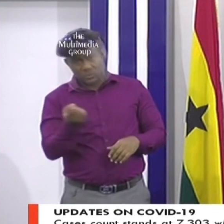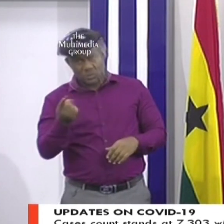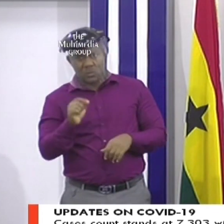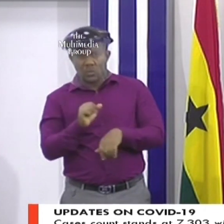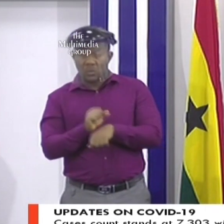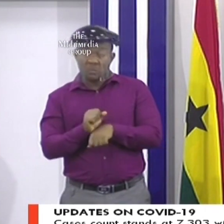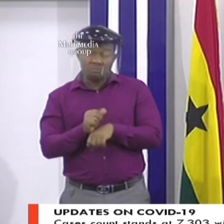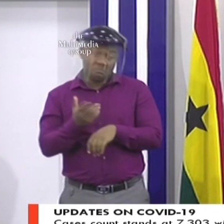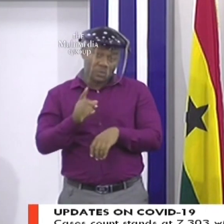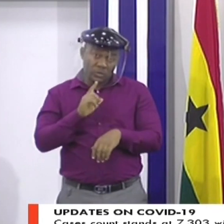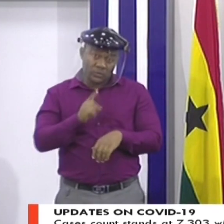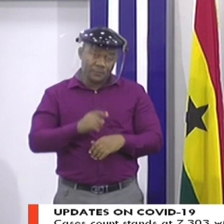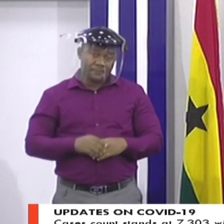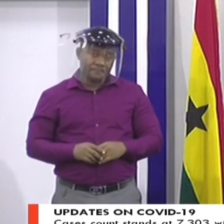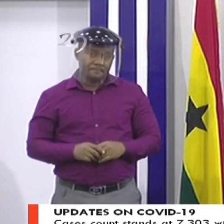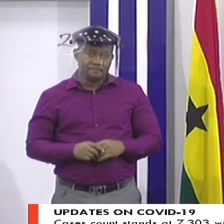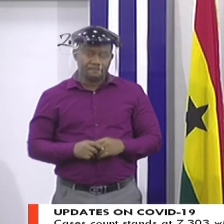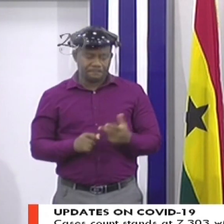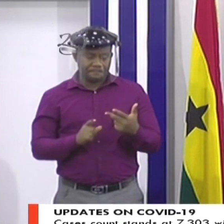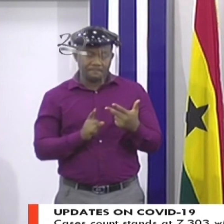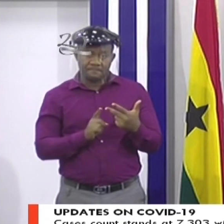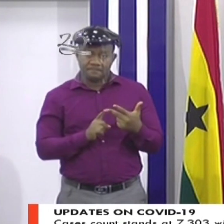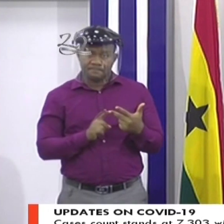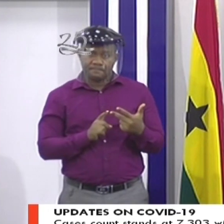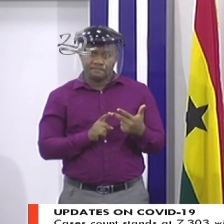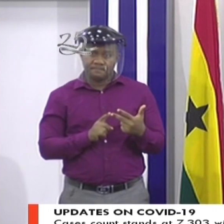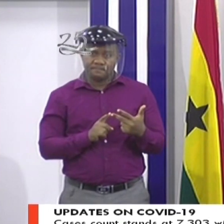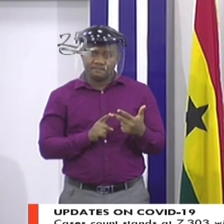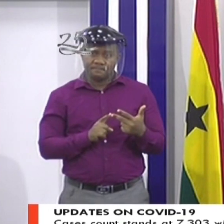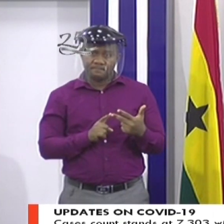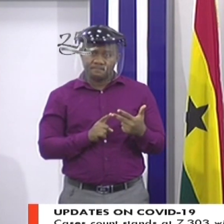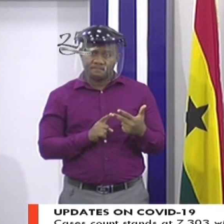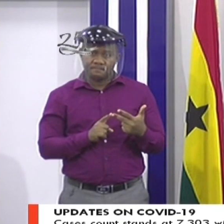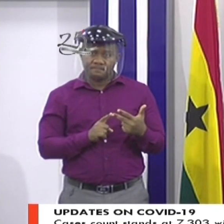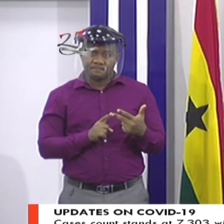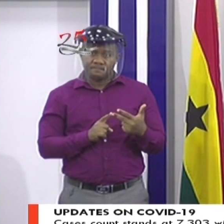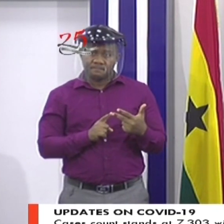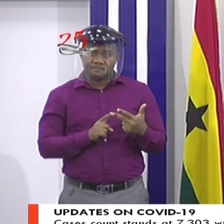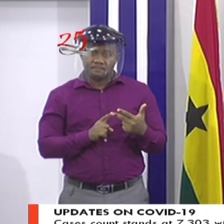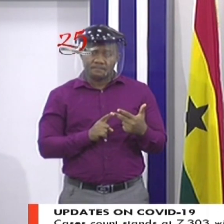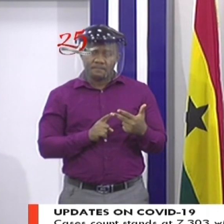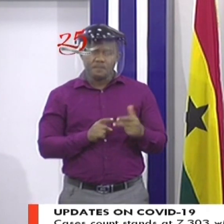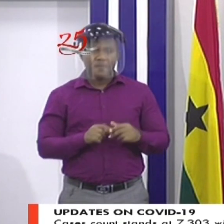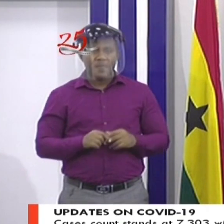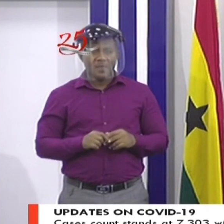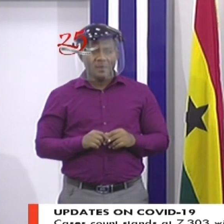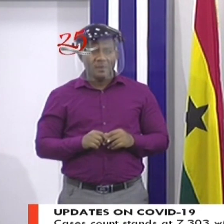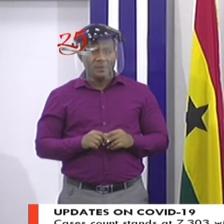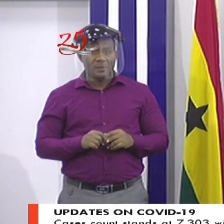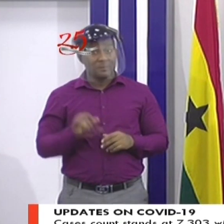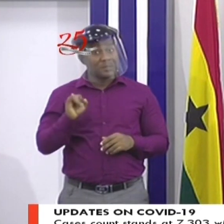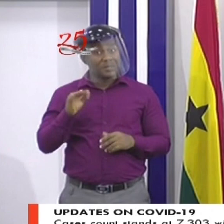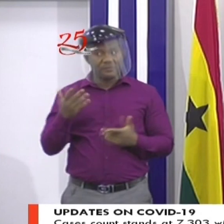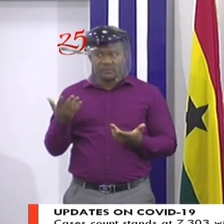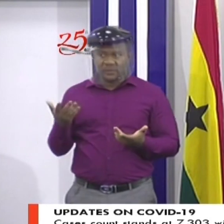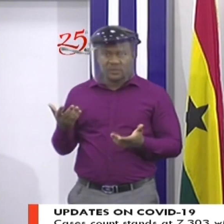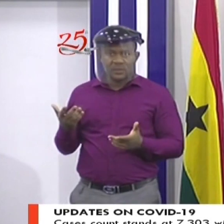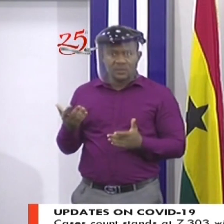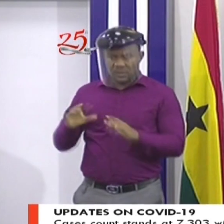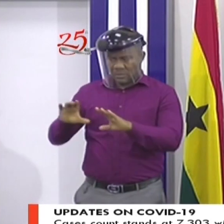inconvenience them. Increase of spread, whether there is any increase in community